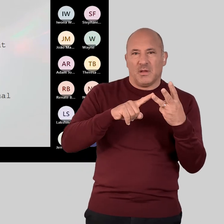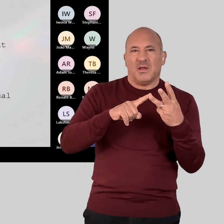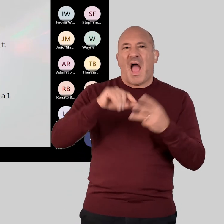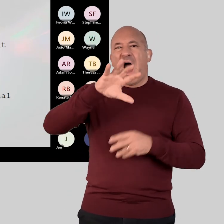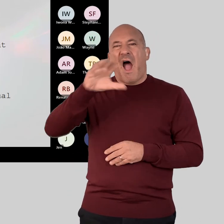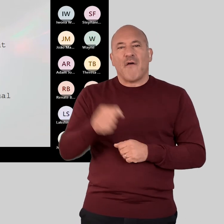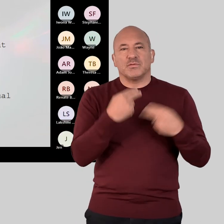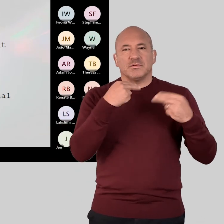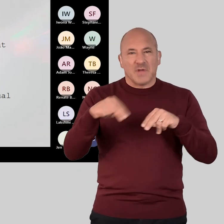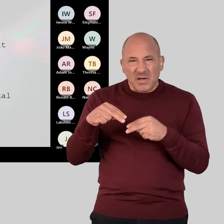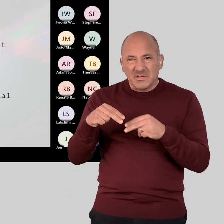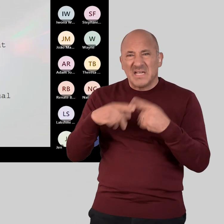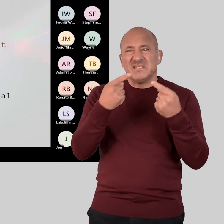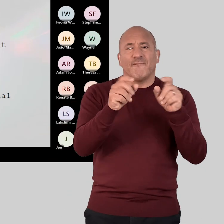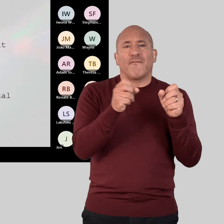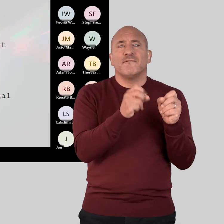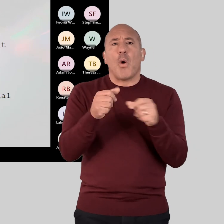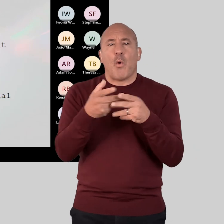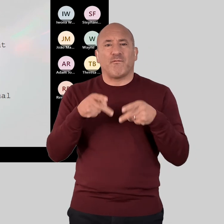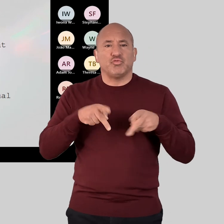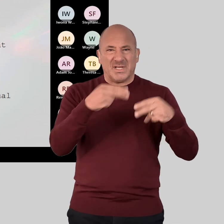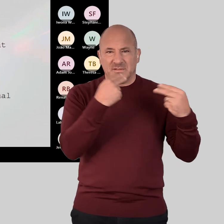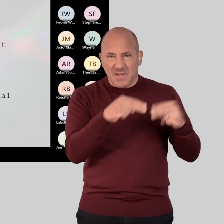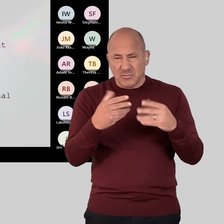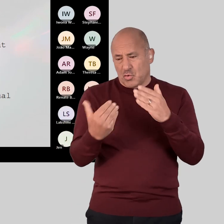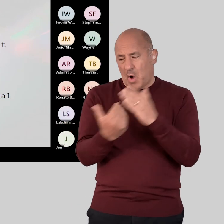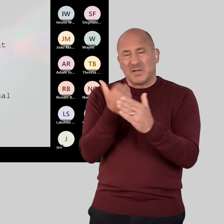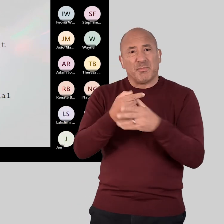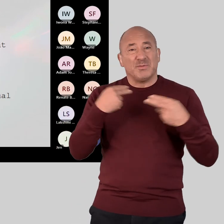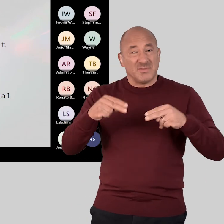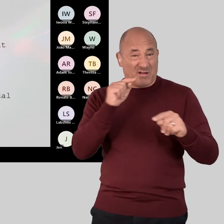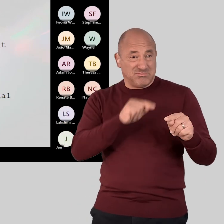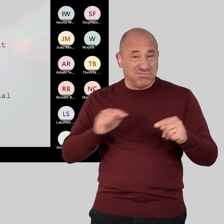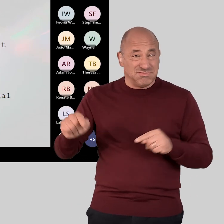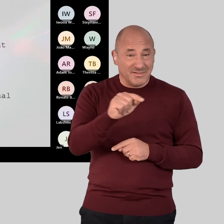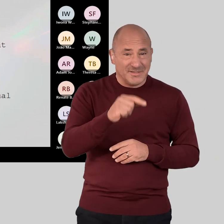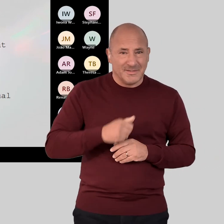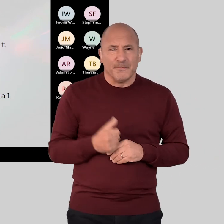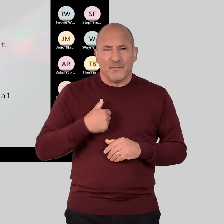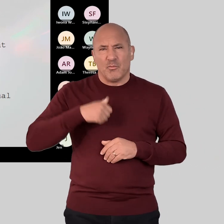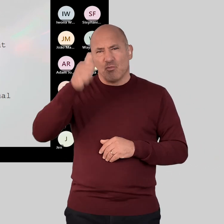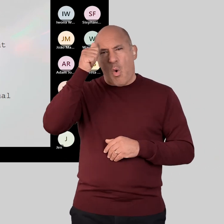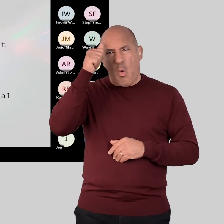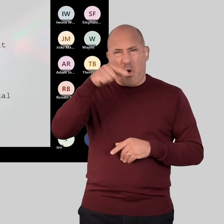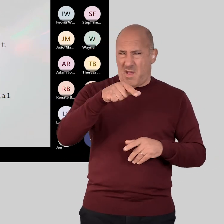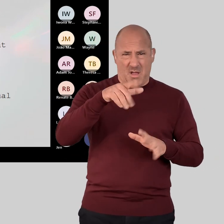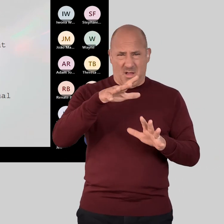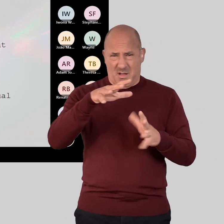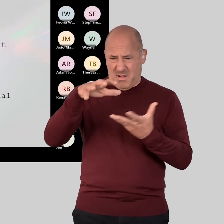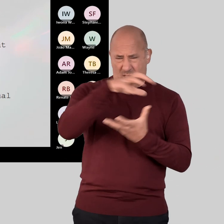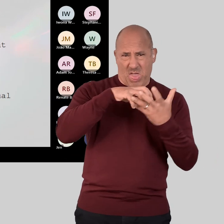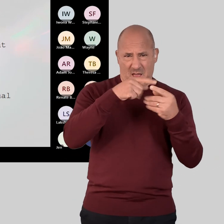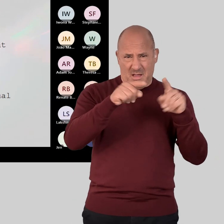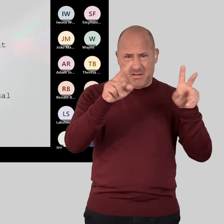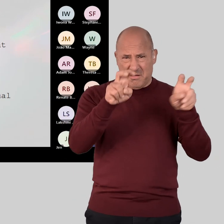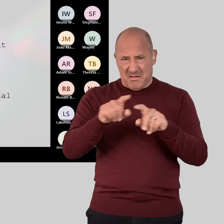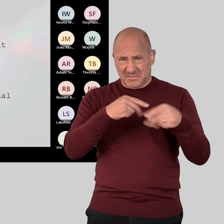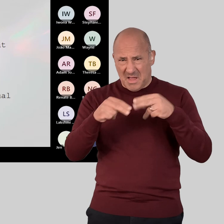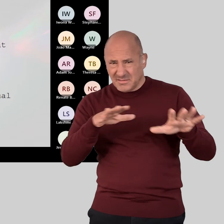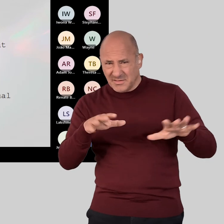dance forms, hip-hop, African dance practice, and different forms of street dance, and contemporary dance, and kind of recognise